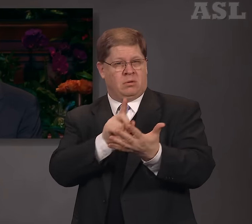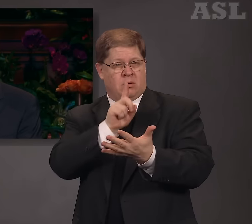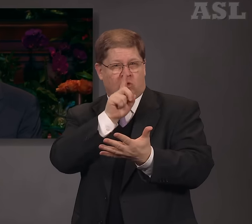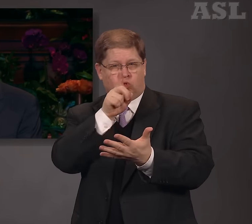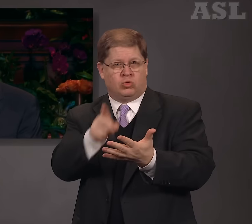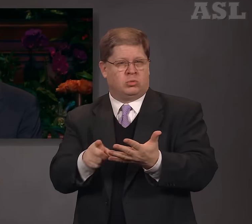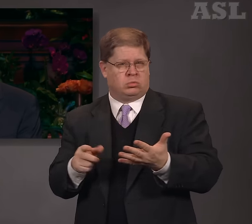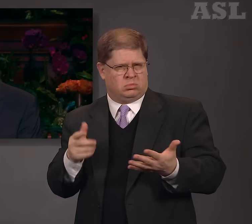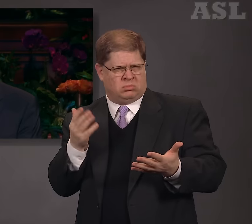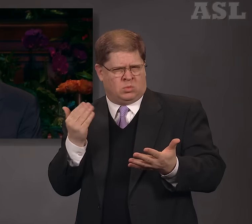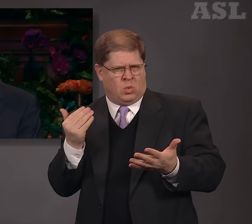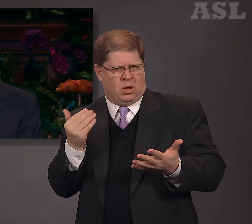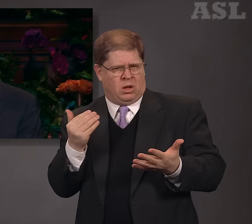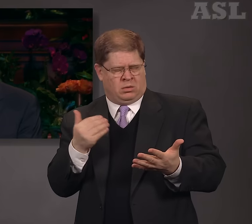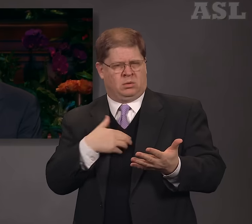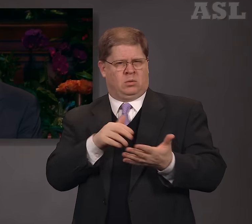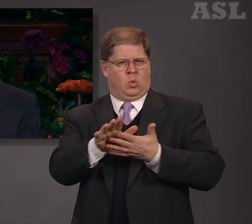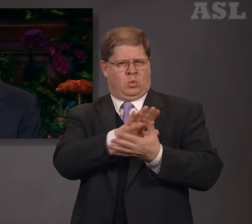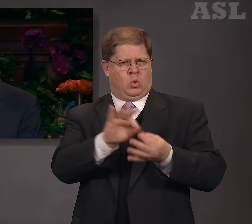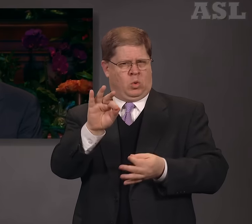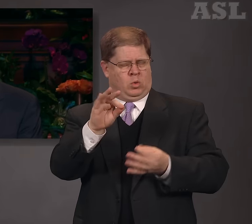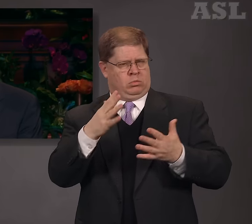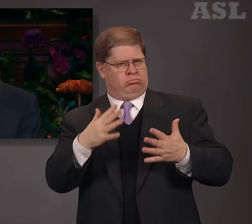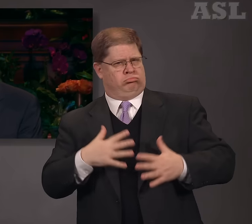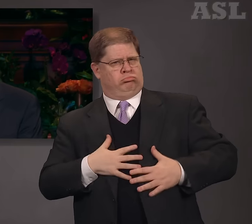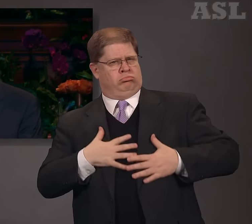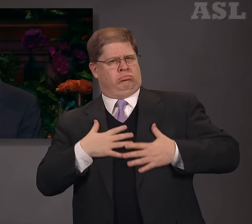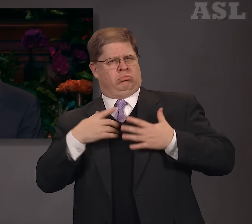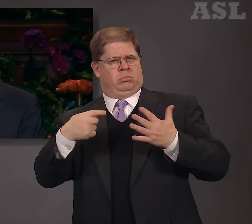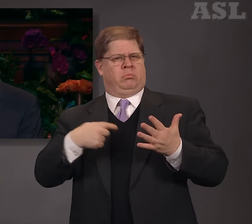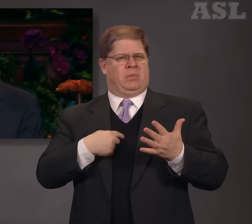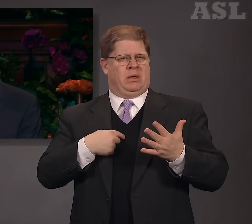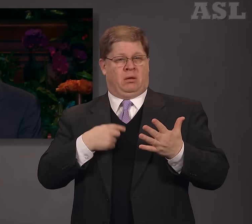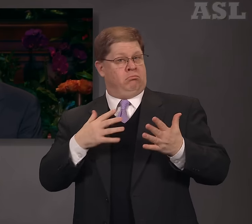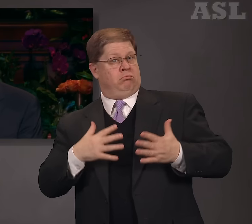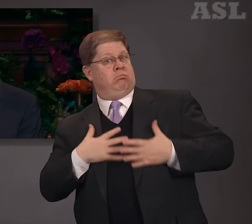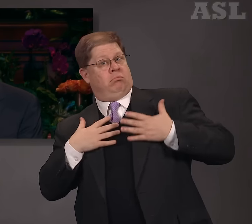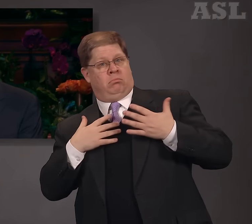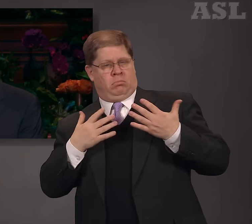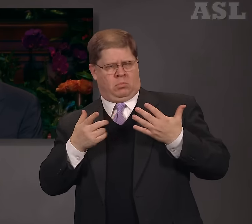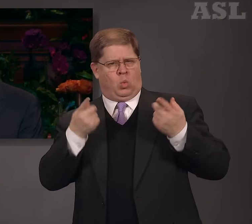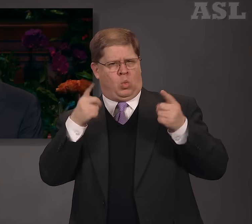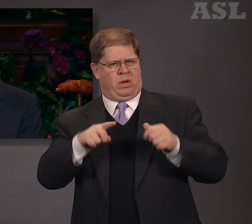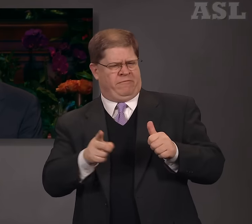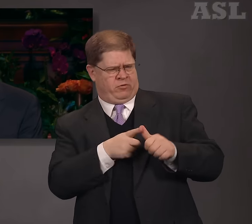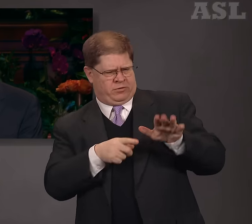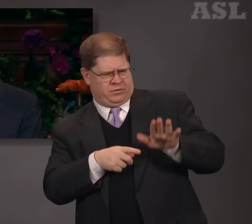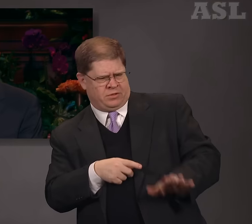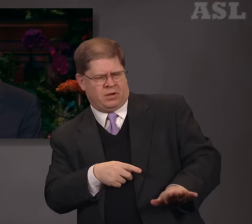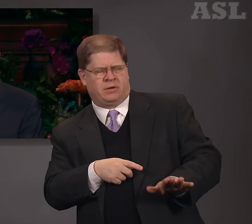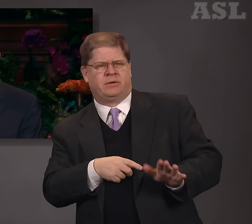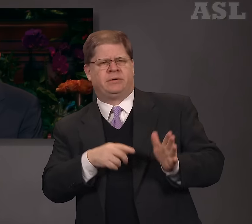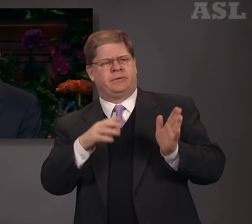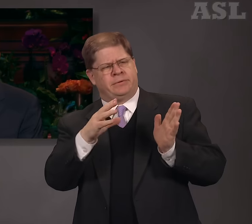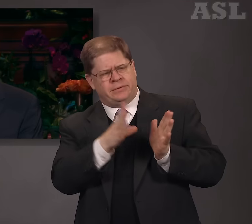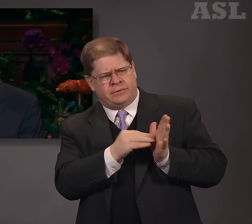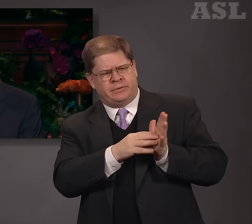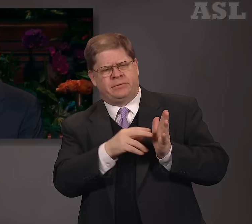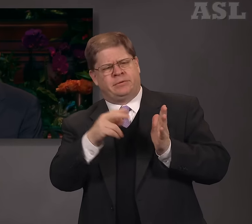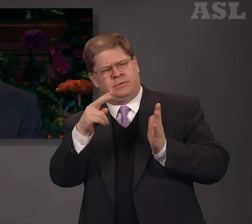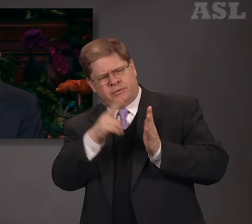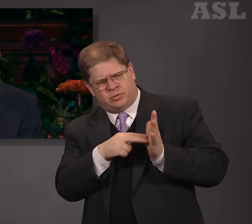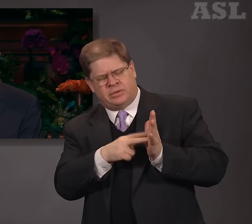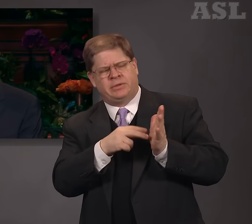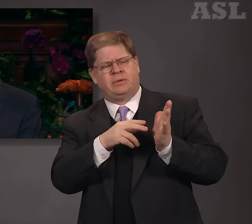these things to be true because of the confirming witness of the Holy Ghost, which witness I first